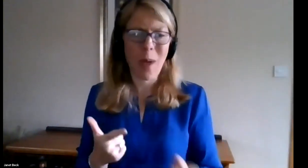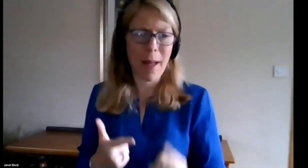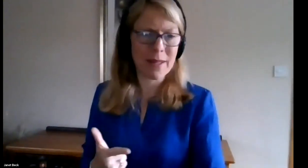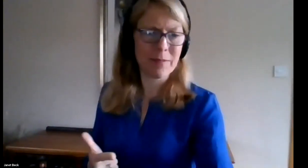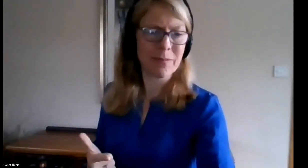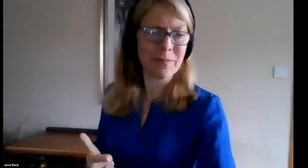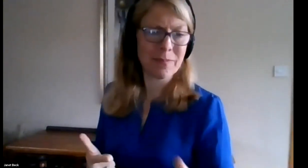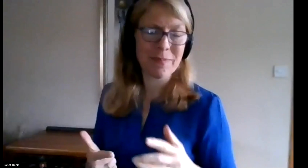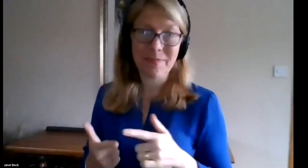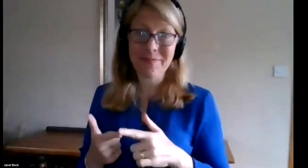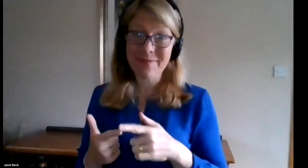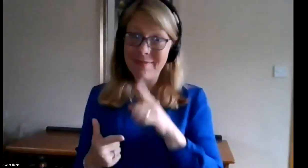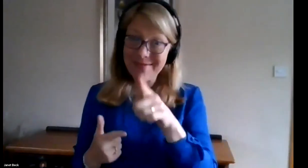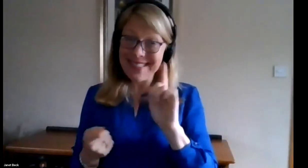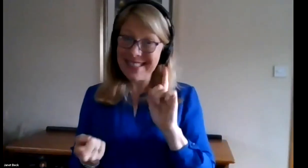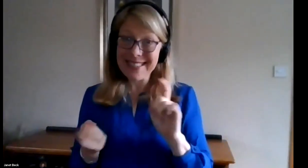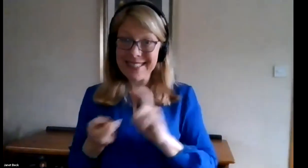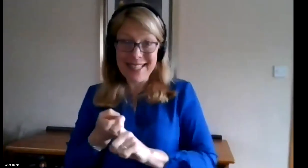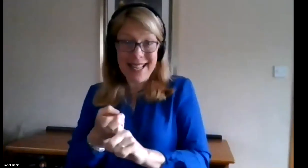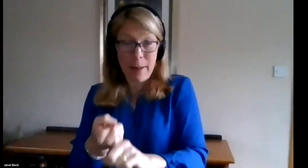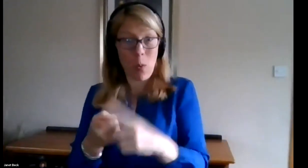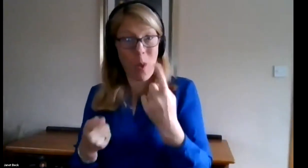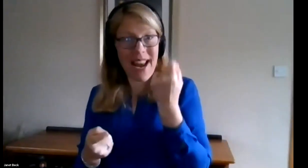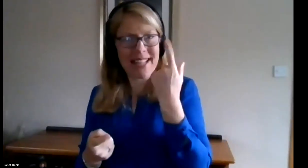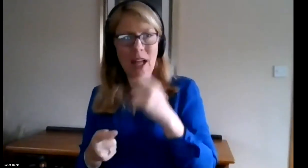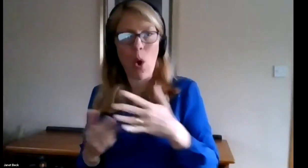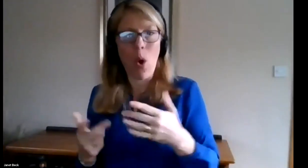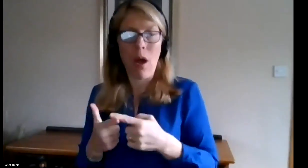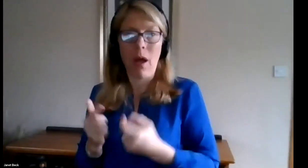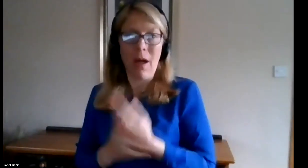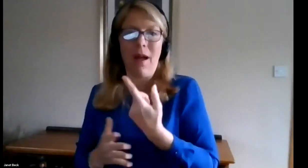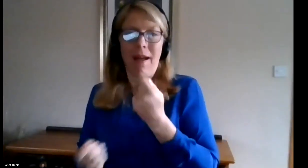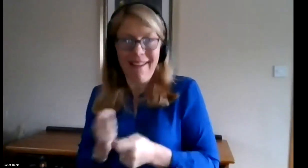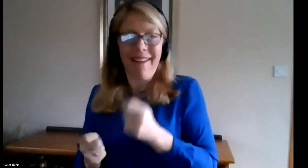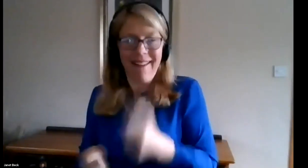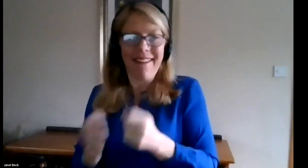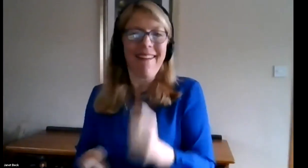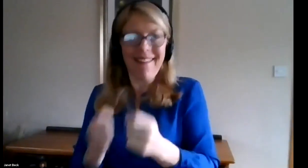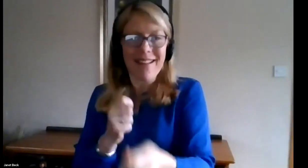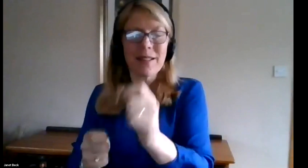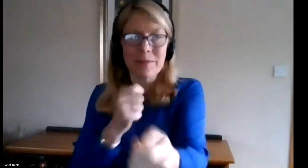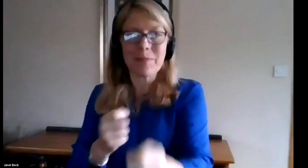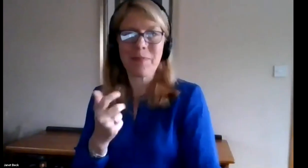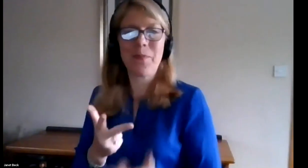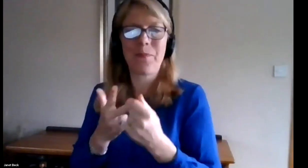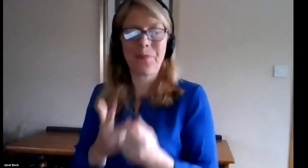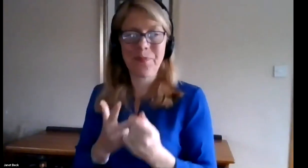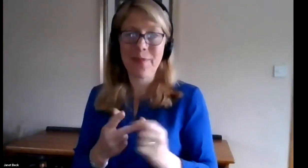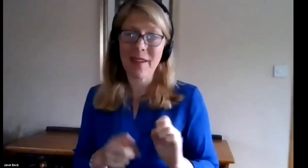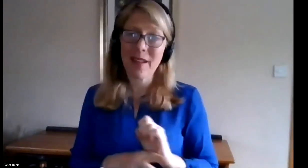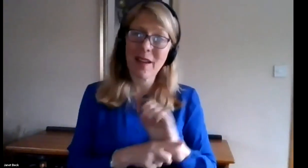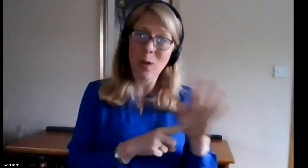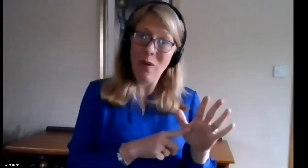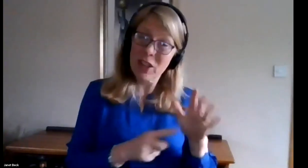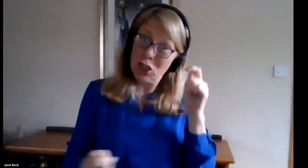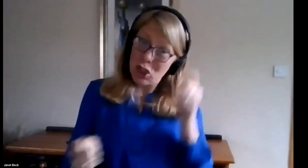it transform throughout the whole research project? And what the role of pandemic was in transforming